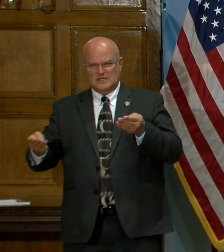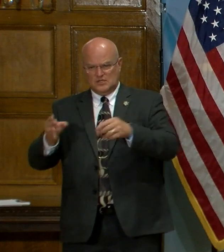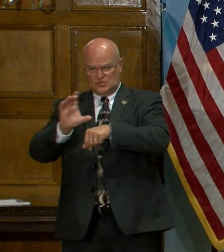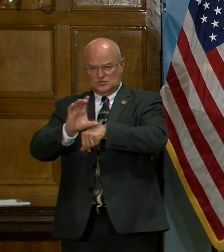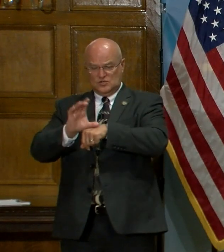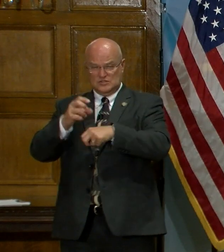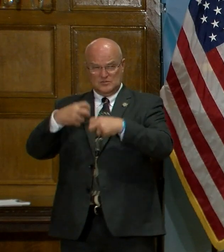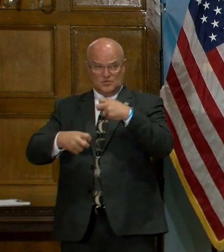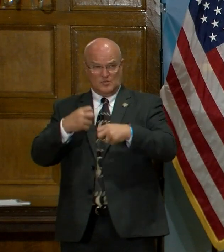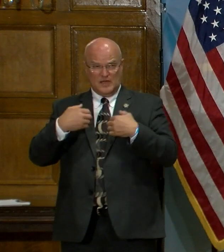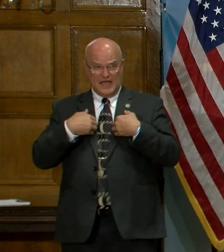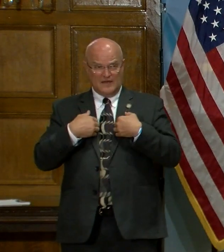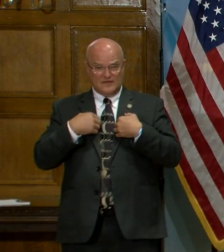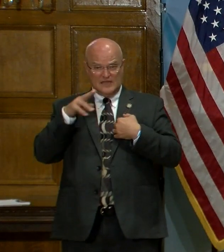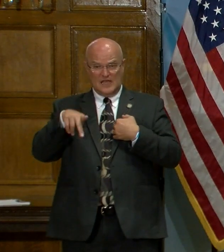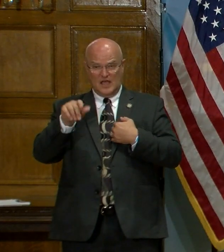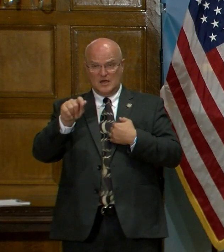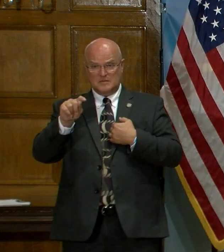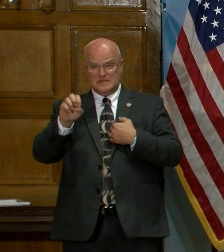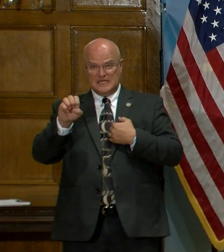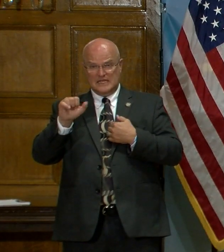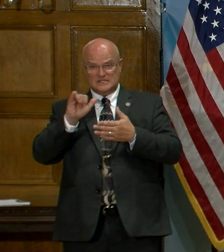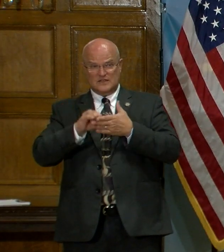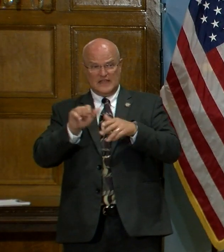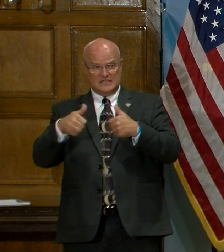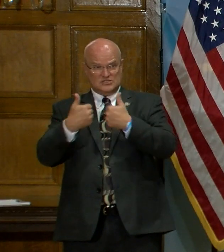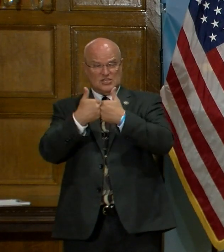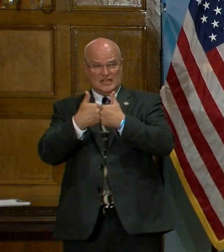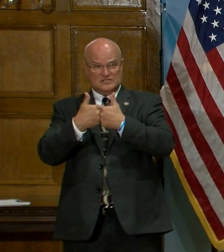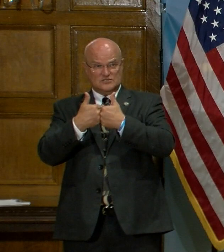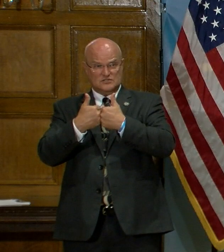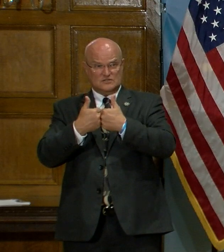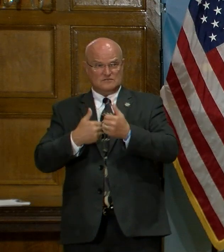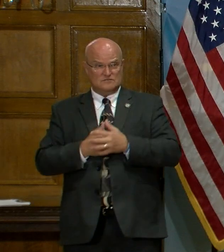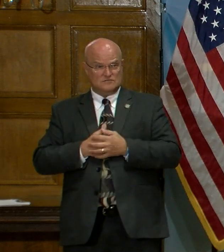has been an issue. Do you have any updates on that challenge?